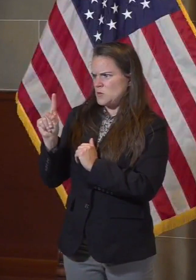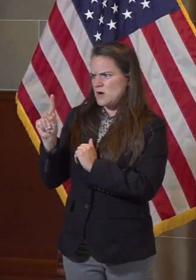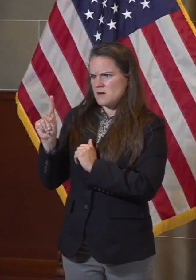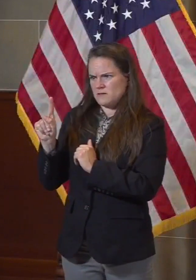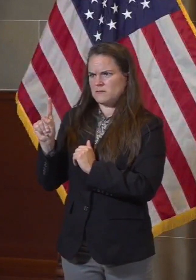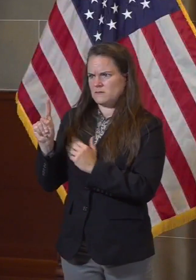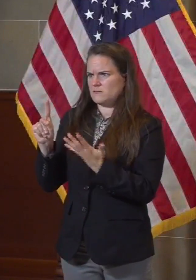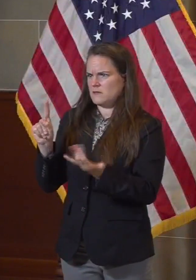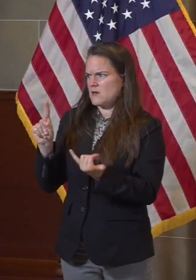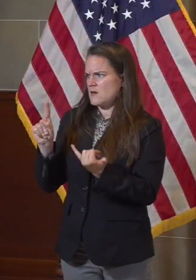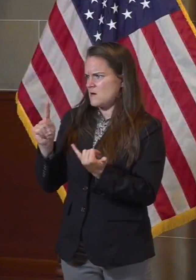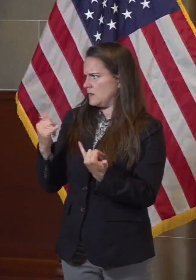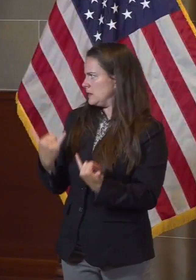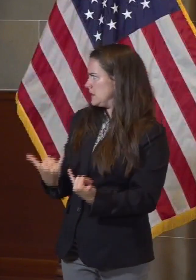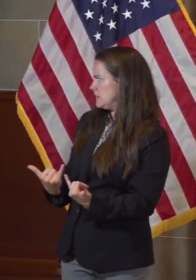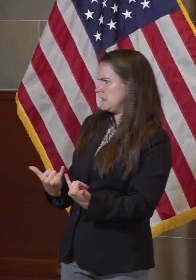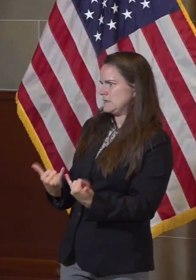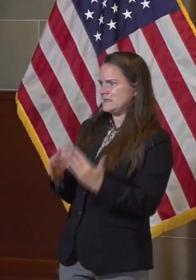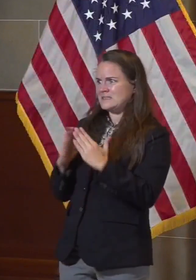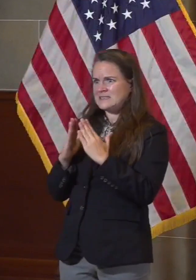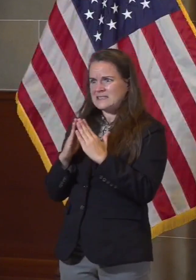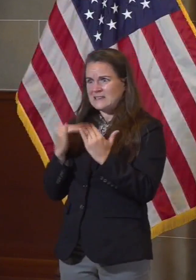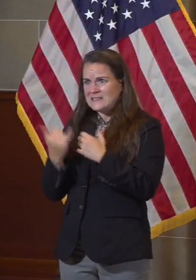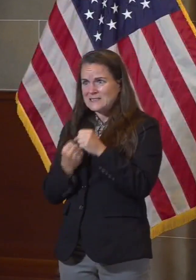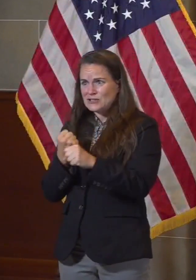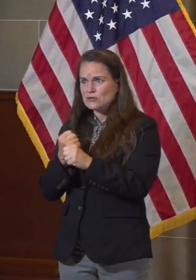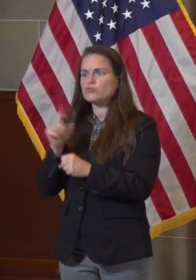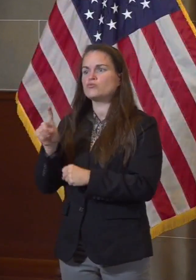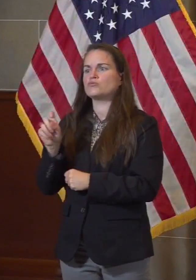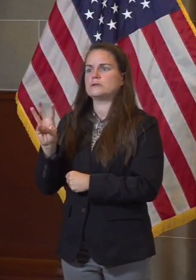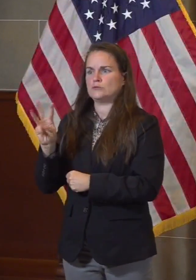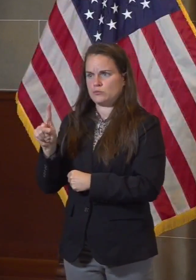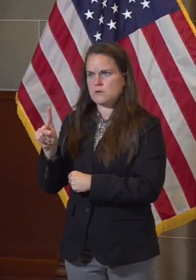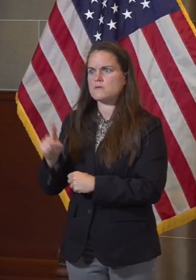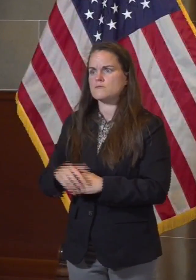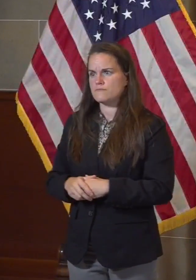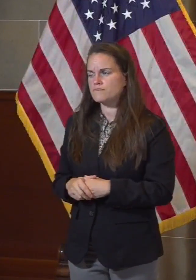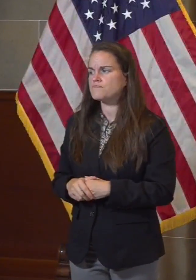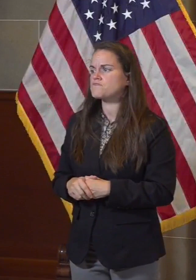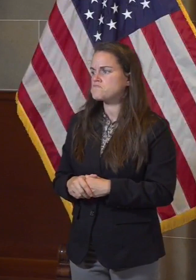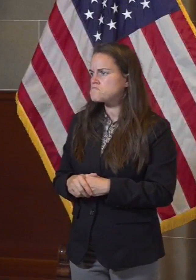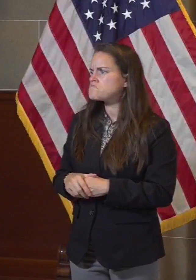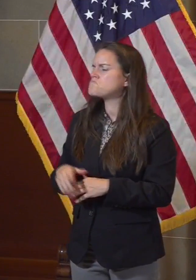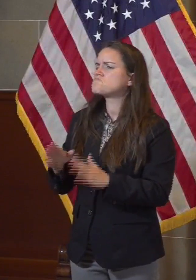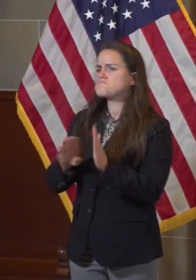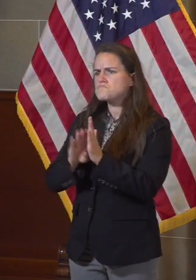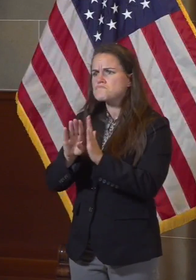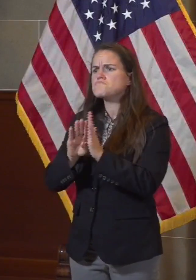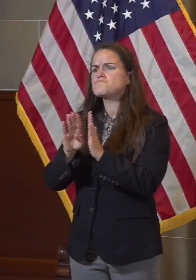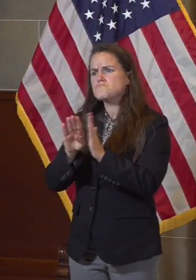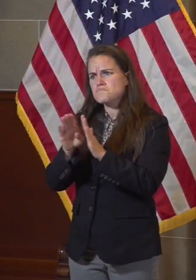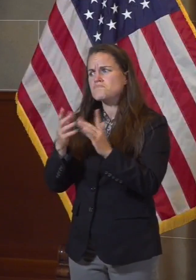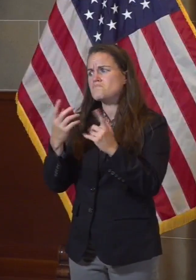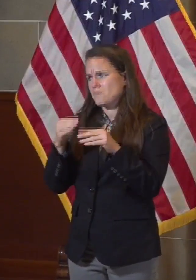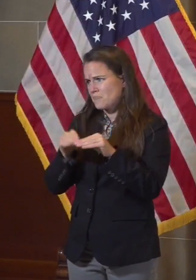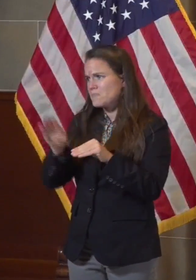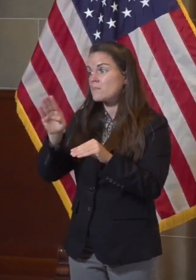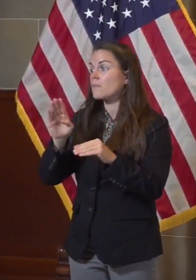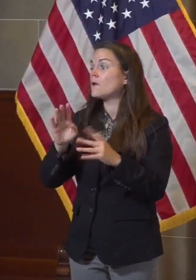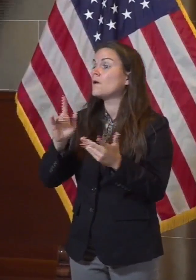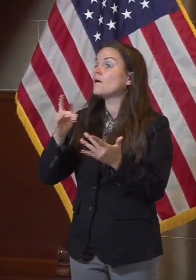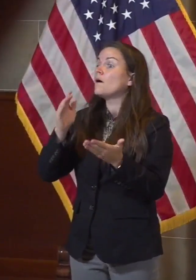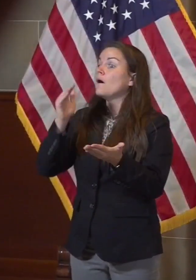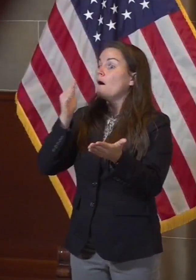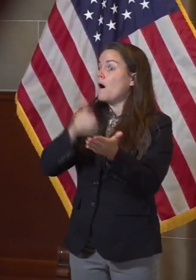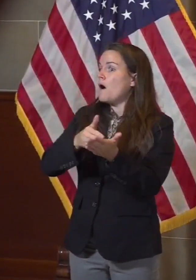year. Despite increasing murders in the city, fewer charges have been filed over the past